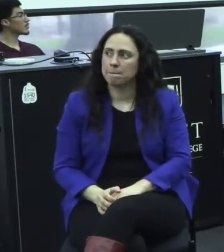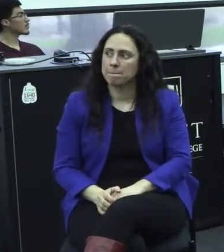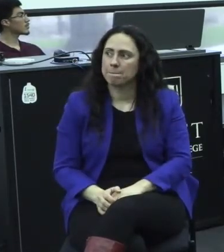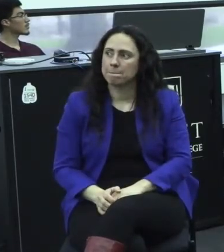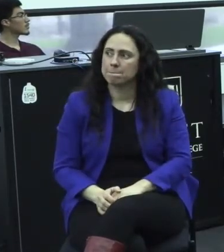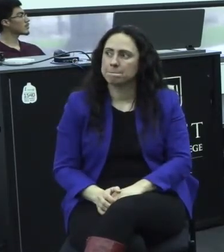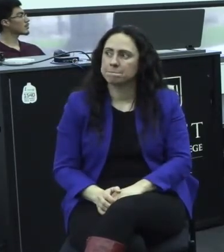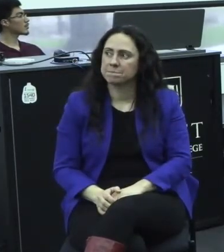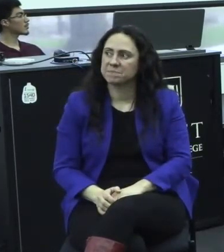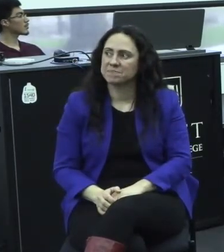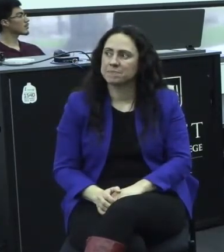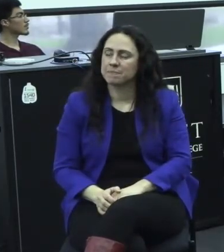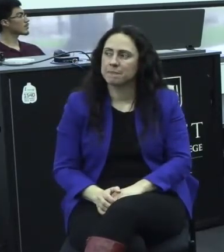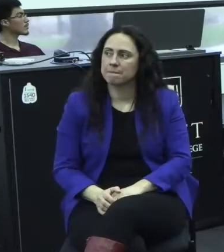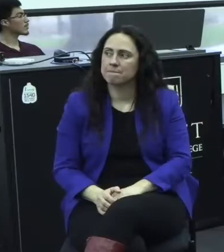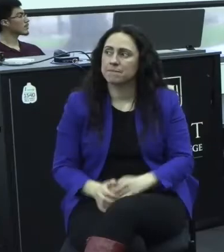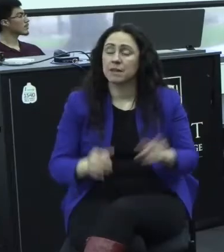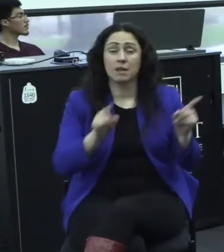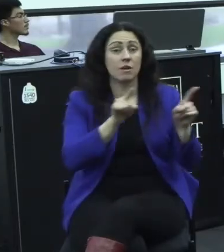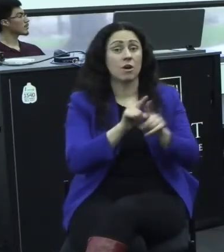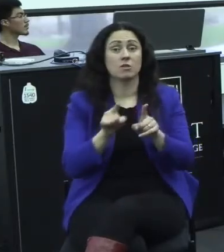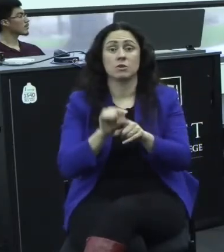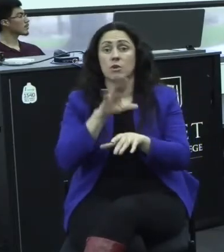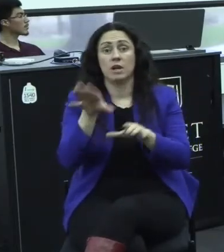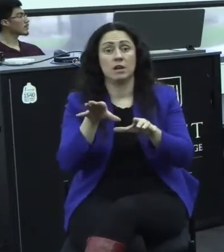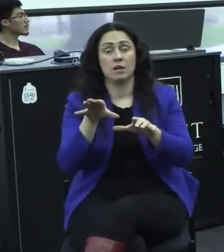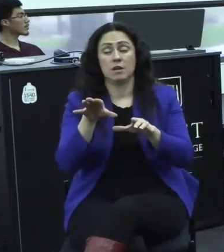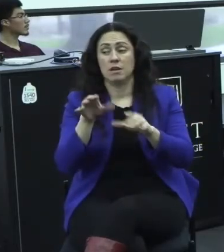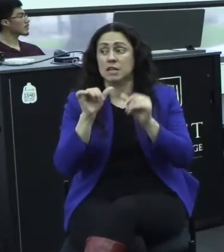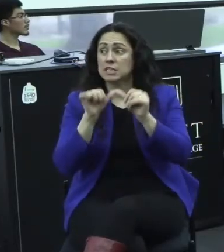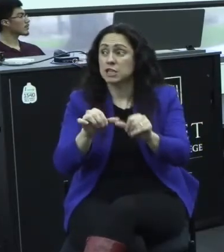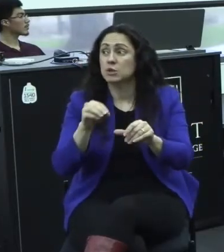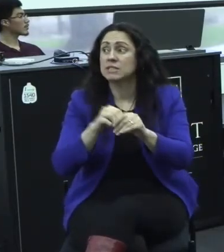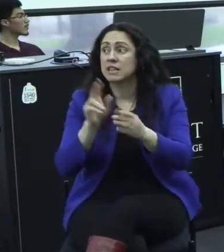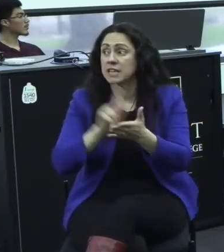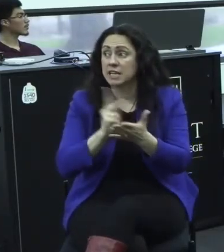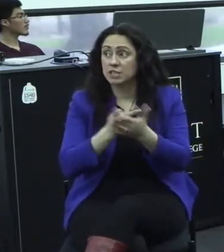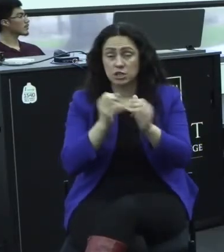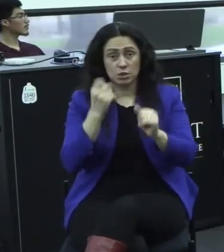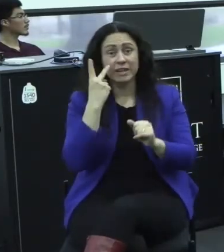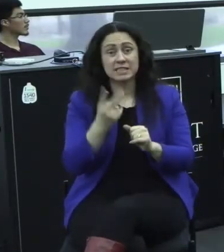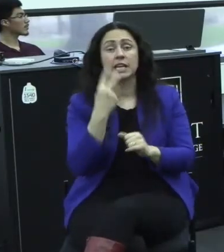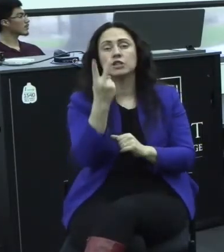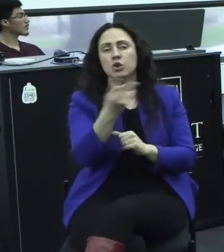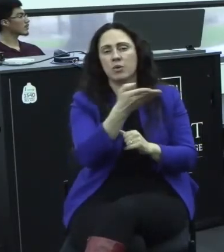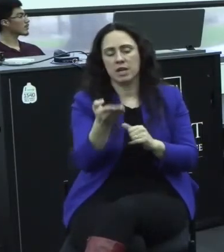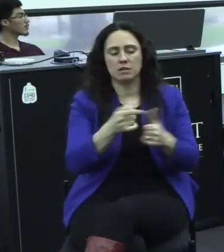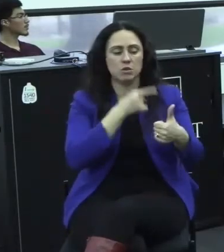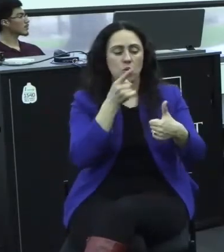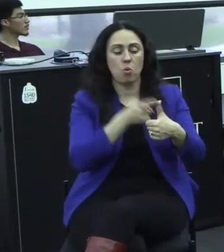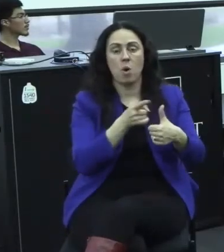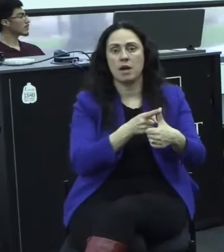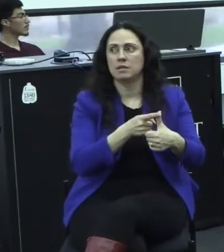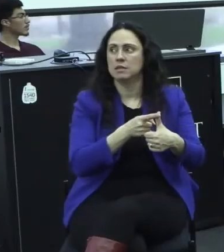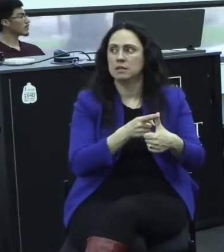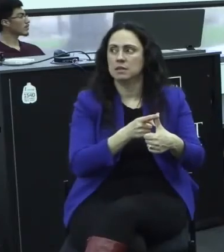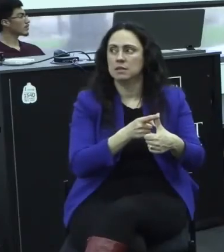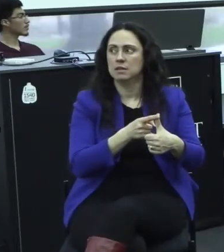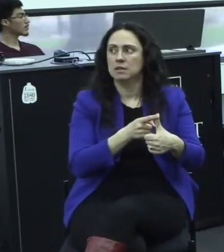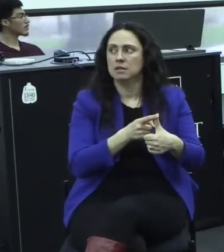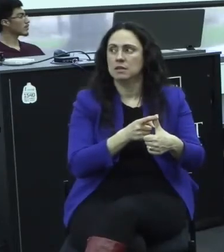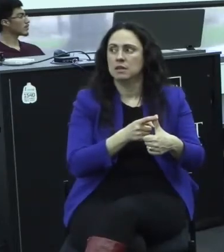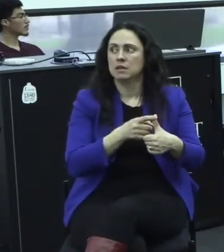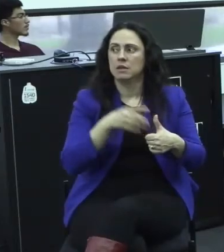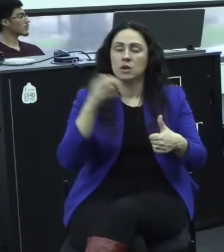And that also extends into the kitchen. So you can see again, two things. One is all